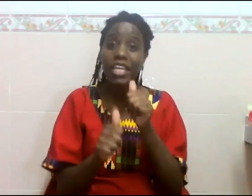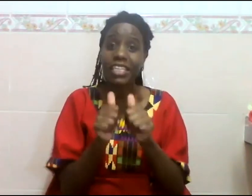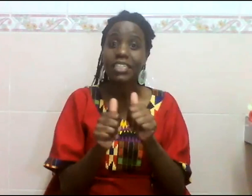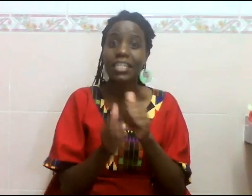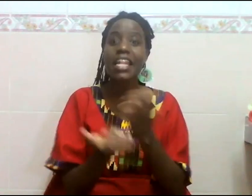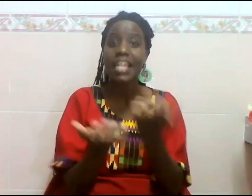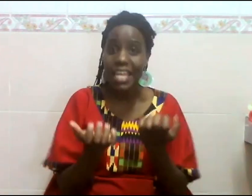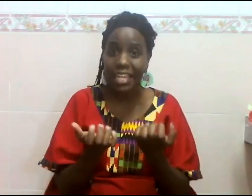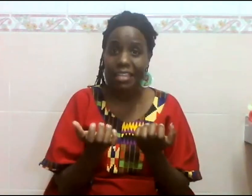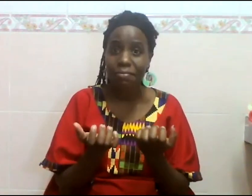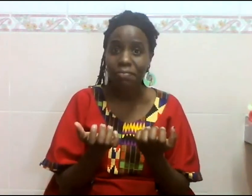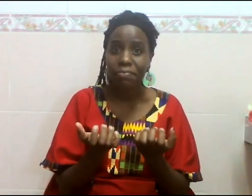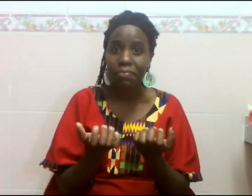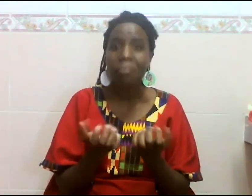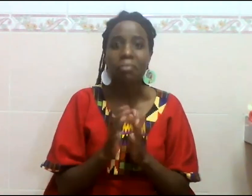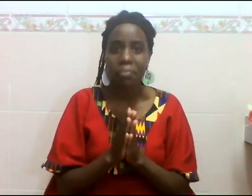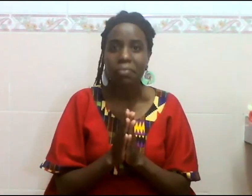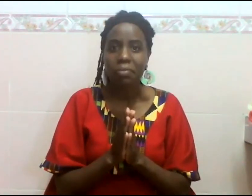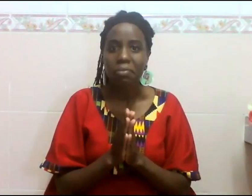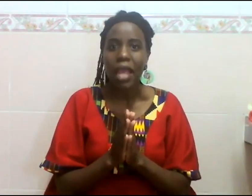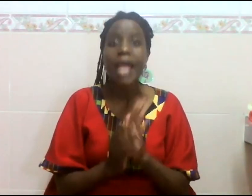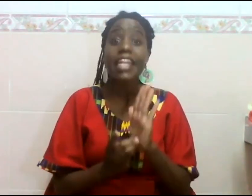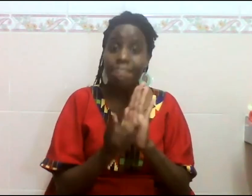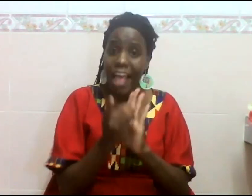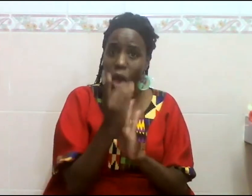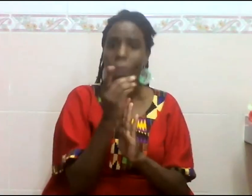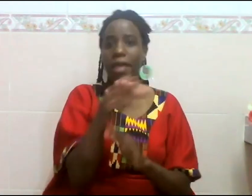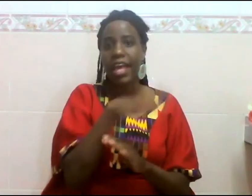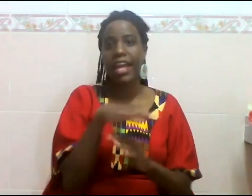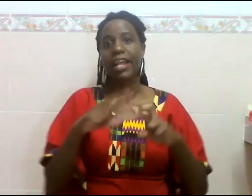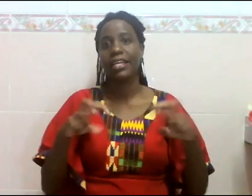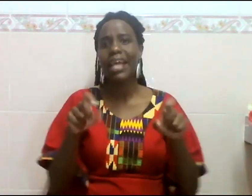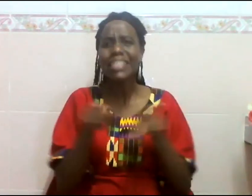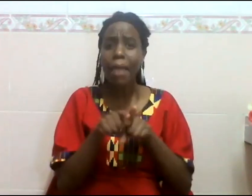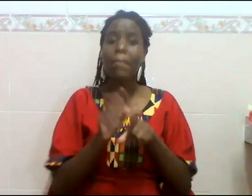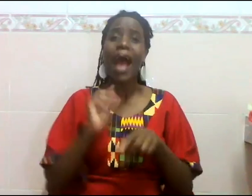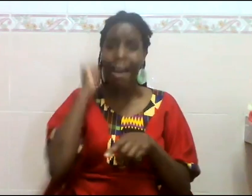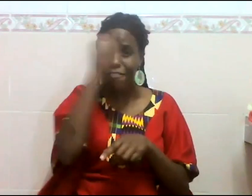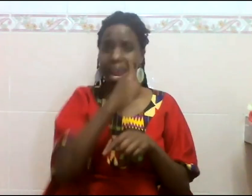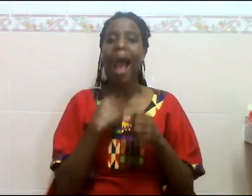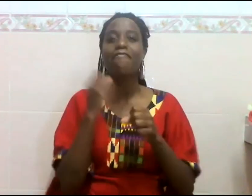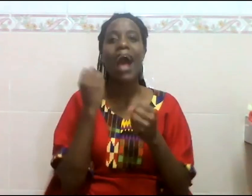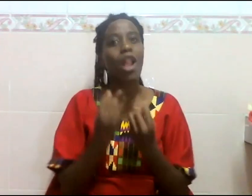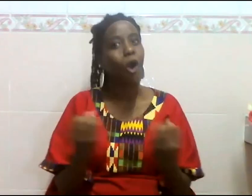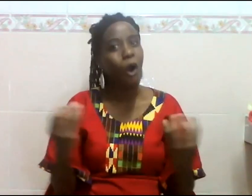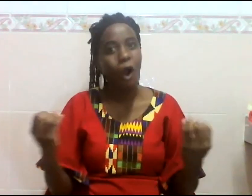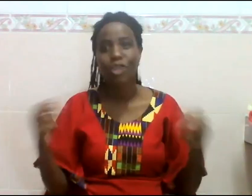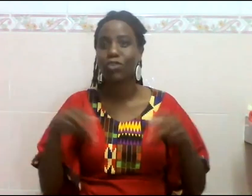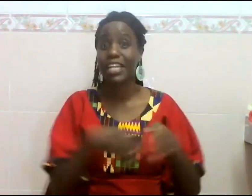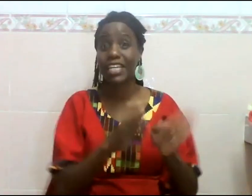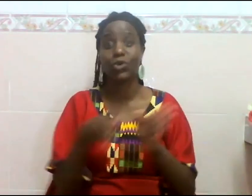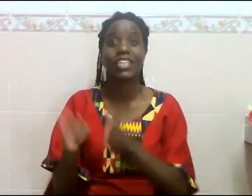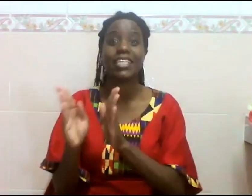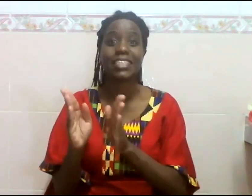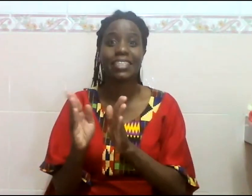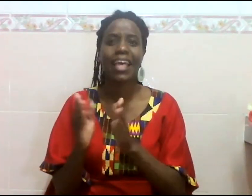actually are developing. We have a lot of resources in Africa, and all those all